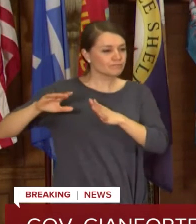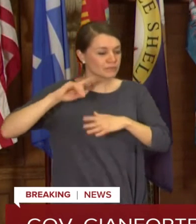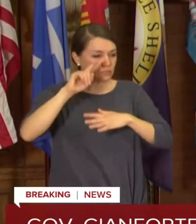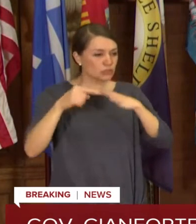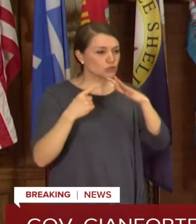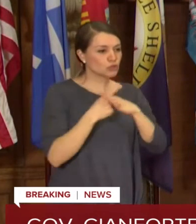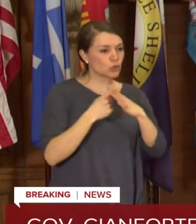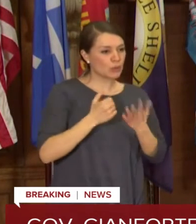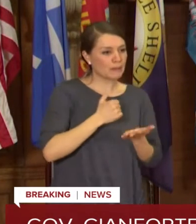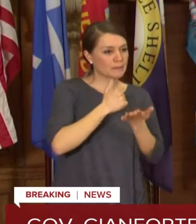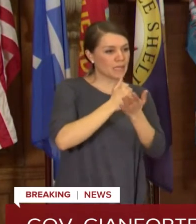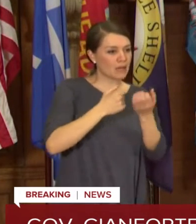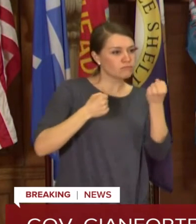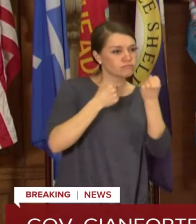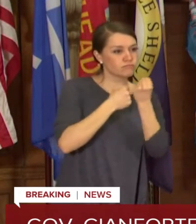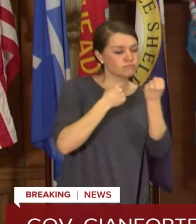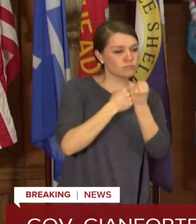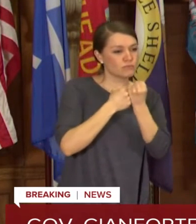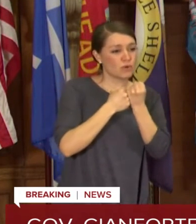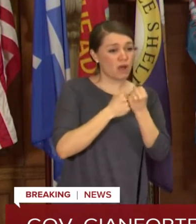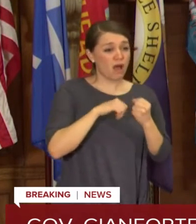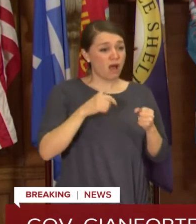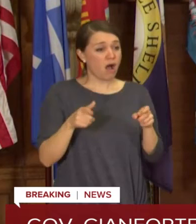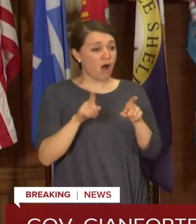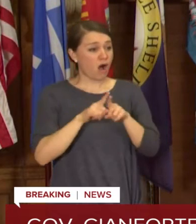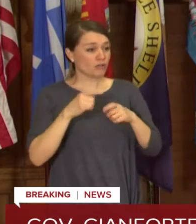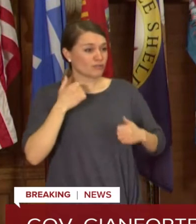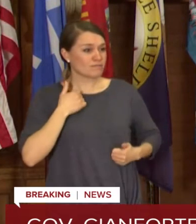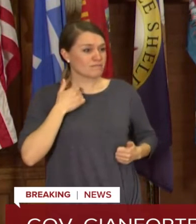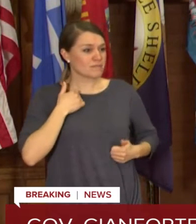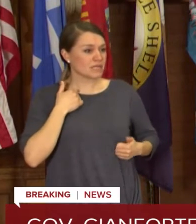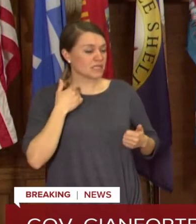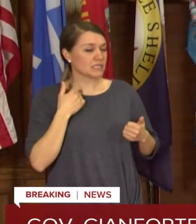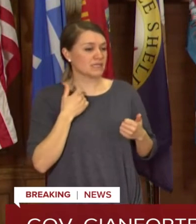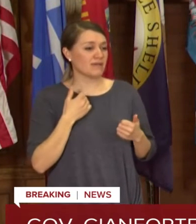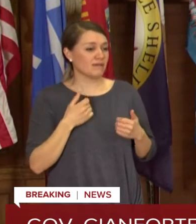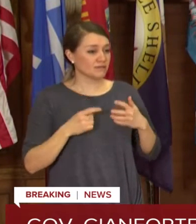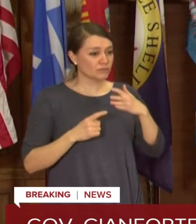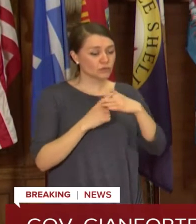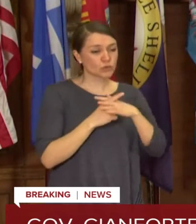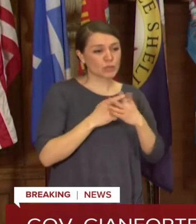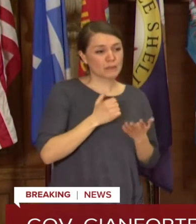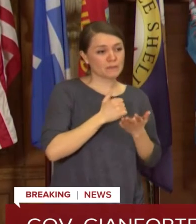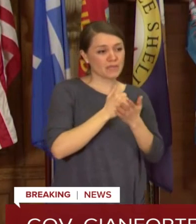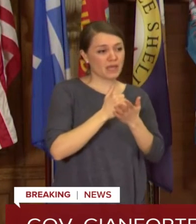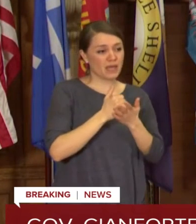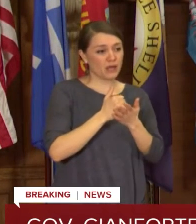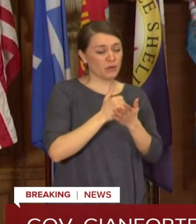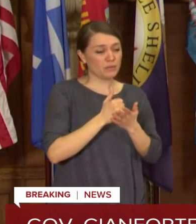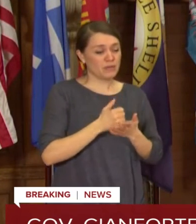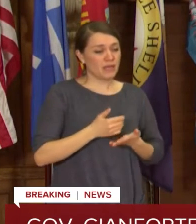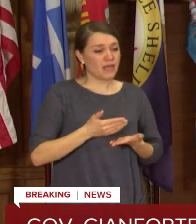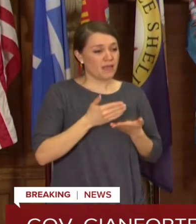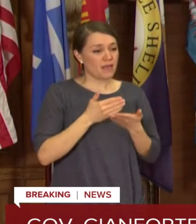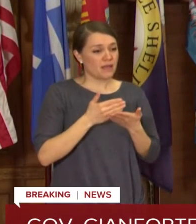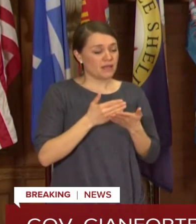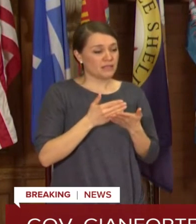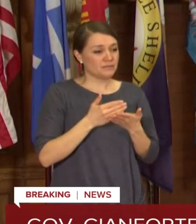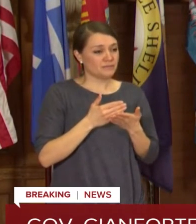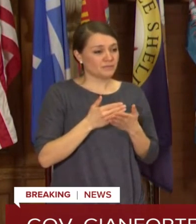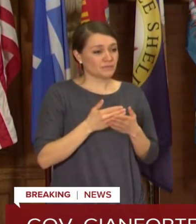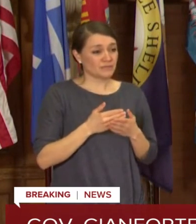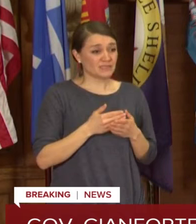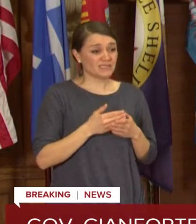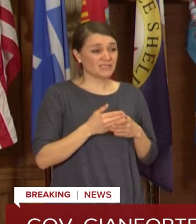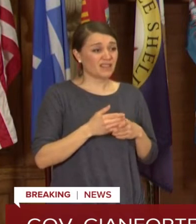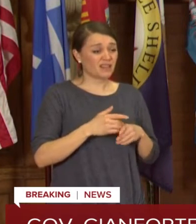and men of our Montana National Guard, providing relief for our frontline medical workers across this state. It's been a